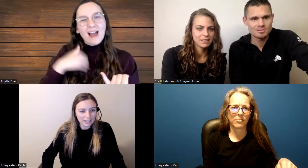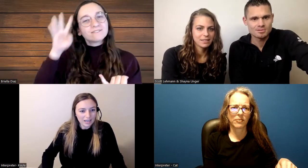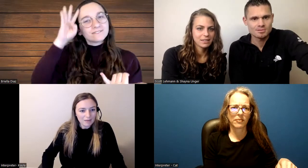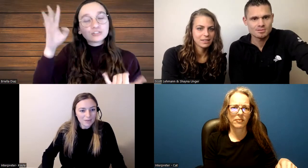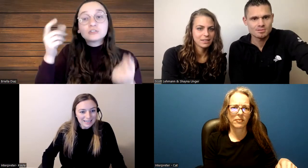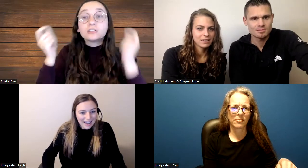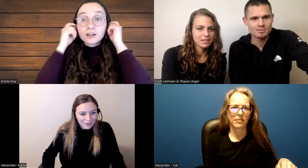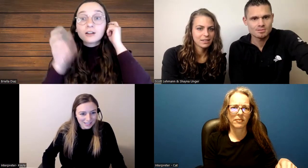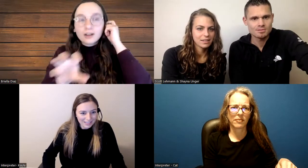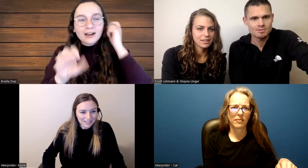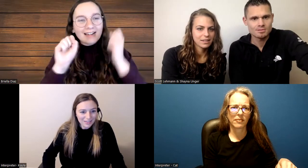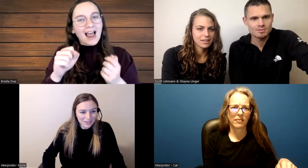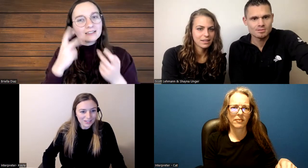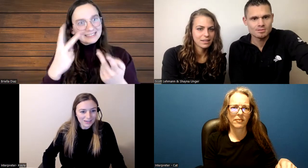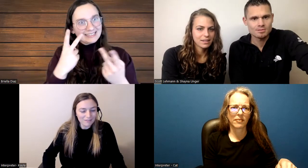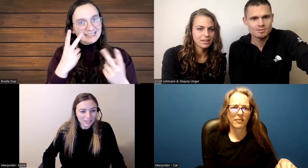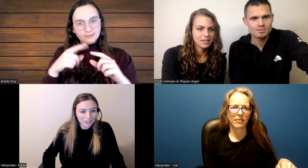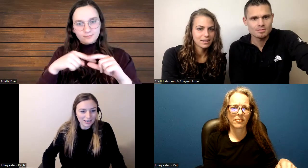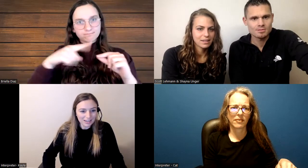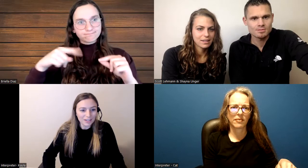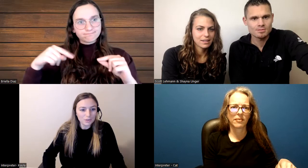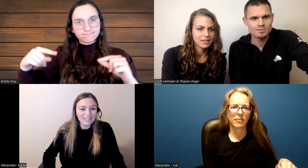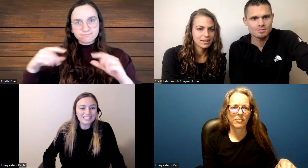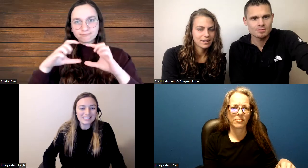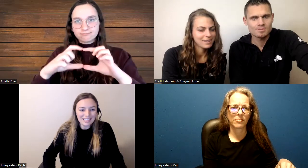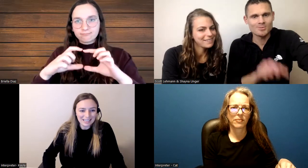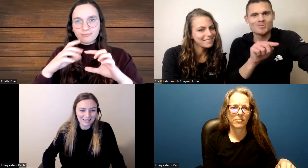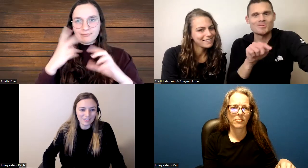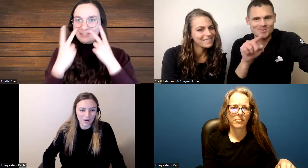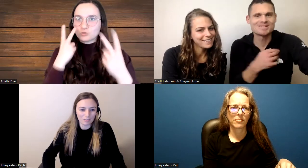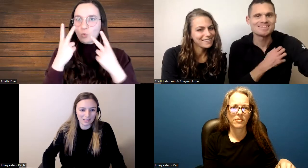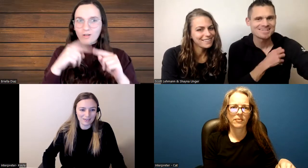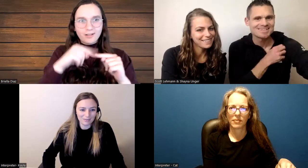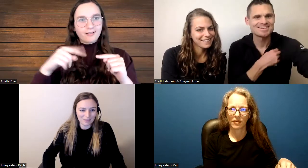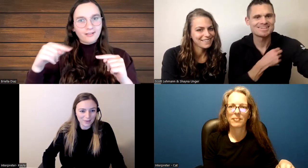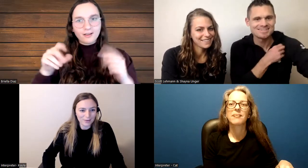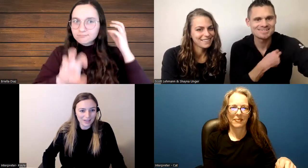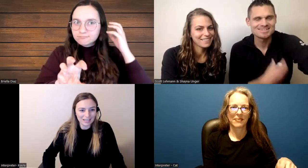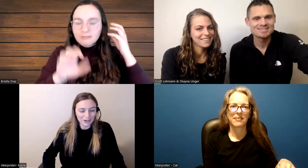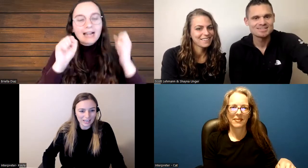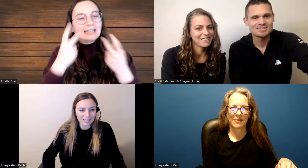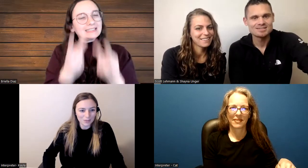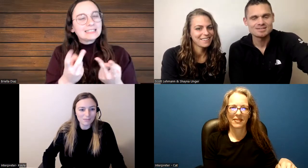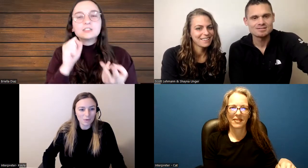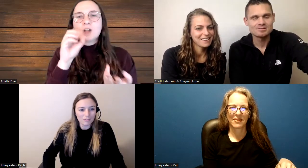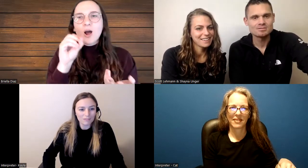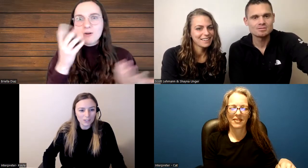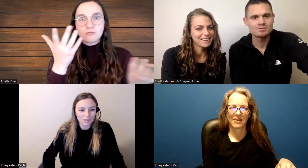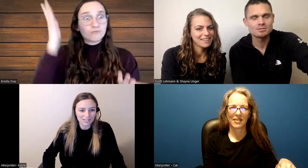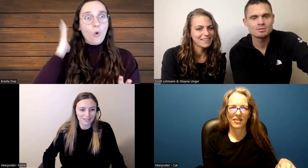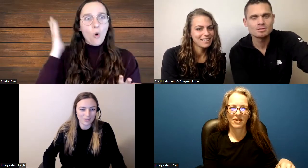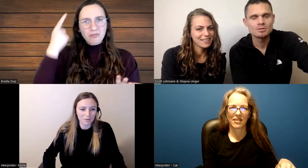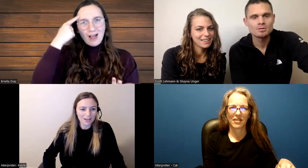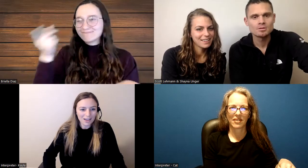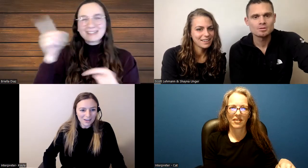hearing. But nowadays, there's an invention that you can see the heartbeat rather than hearing it. So it's more of a